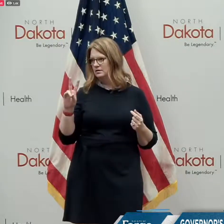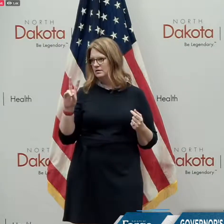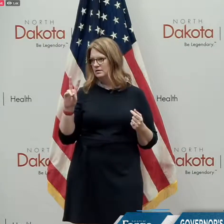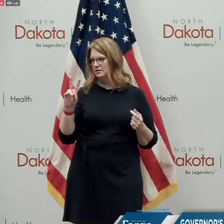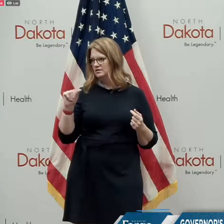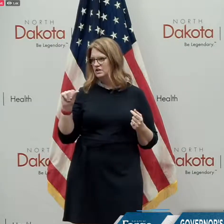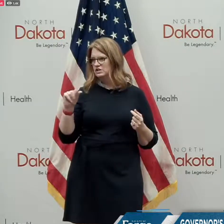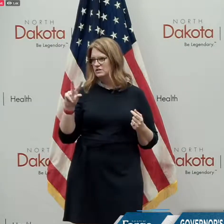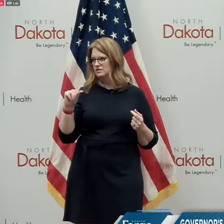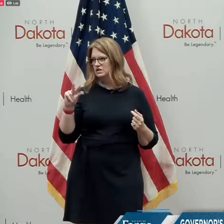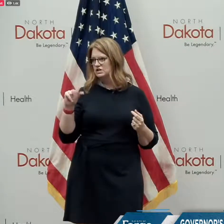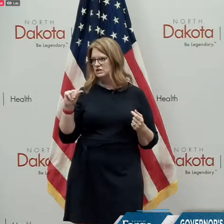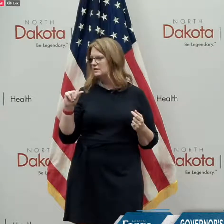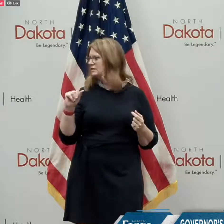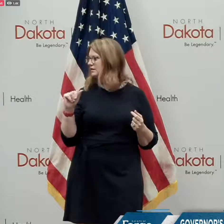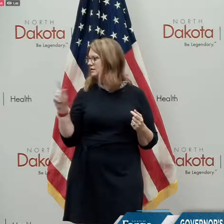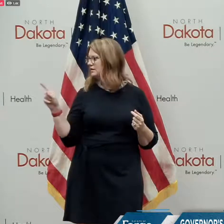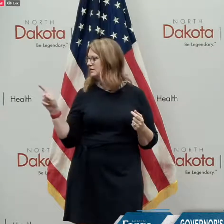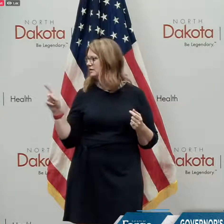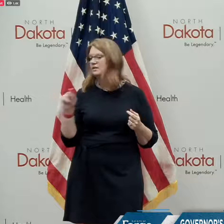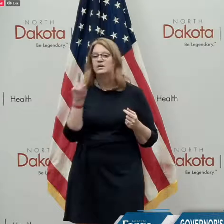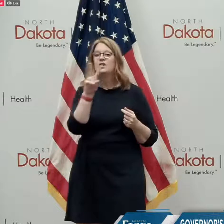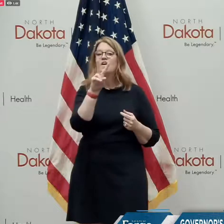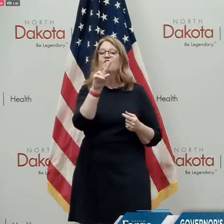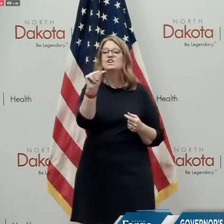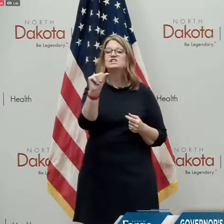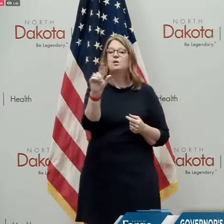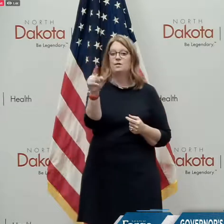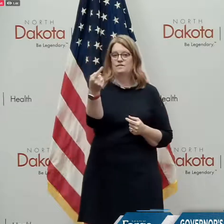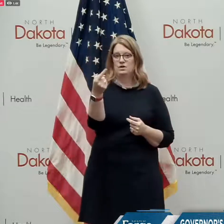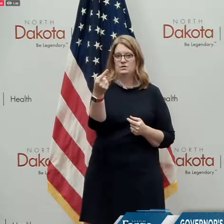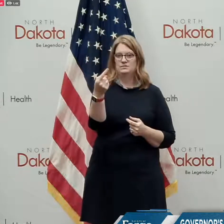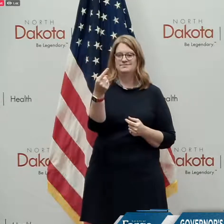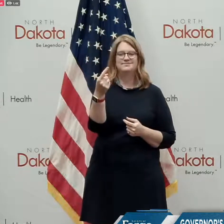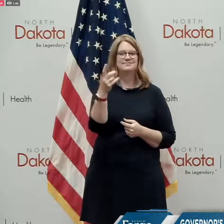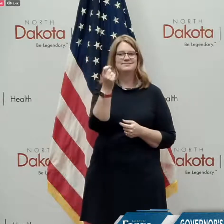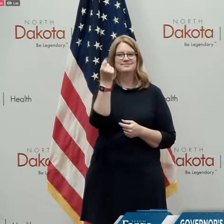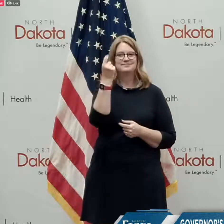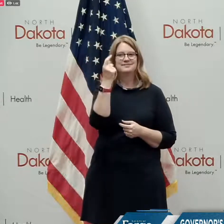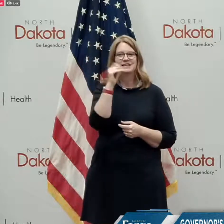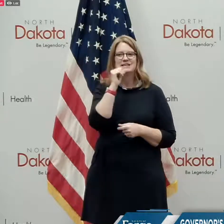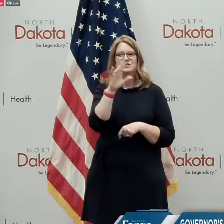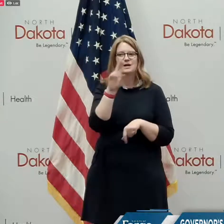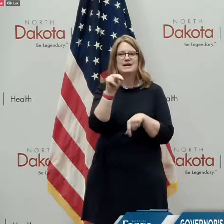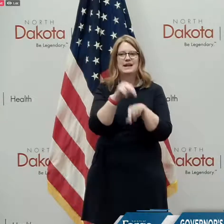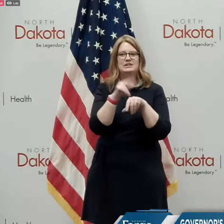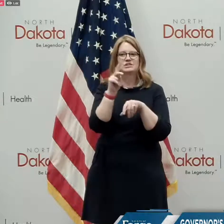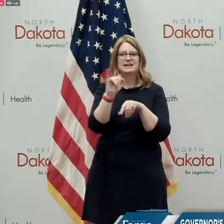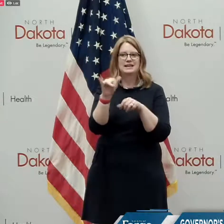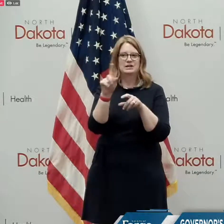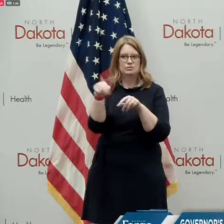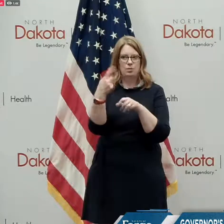But they didn't have the key. Yes, Virginia was first, but they didn't do the national key server. It's just within